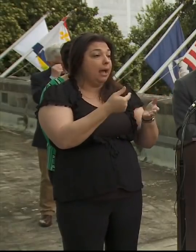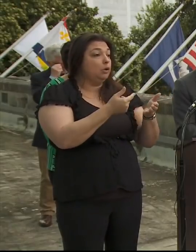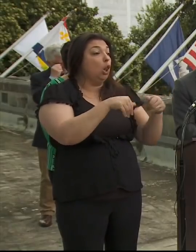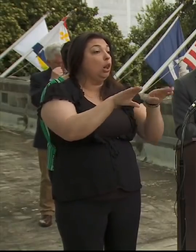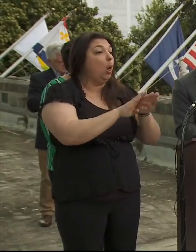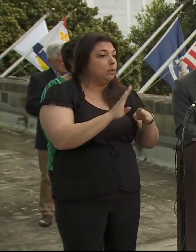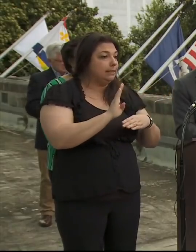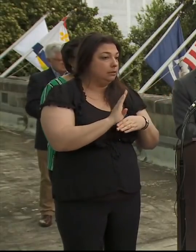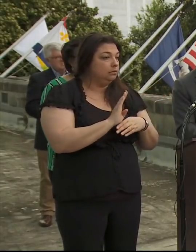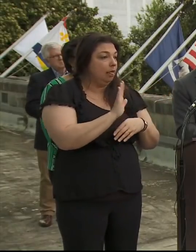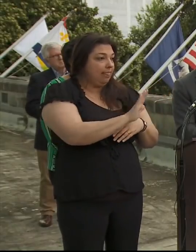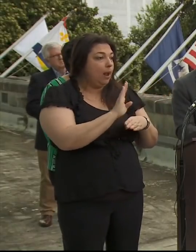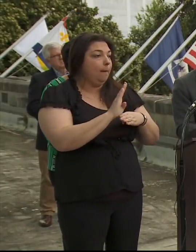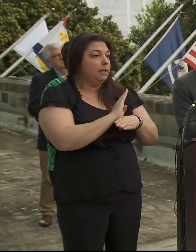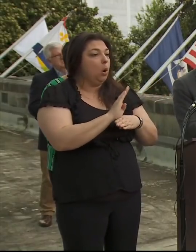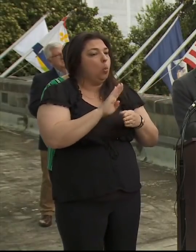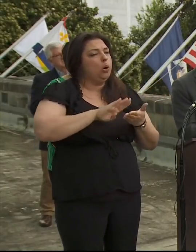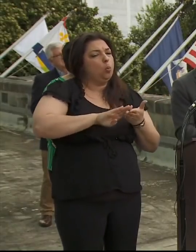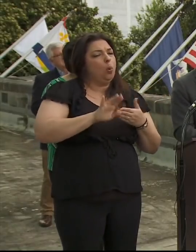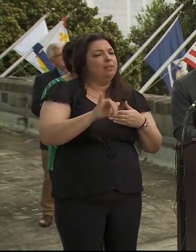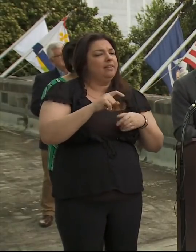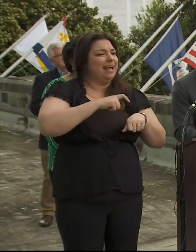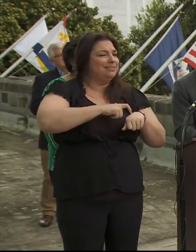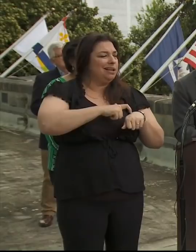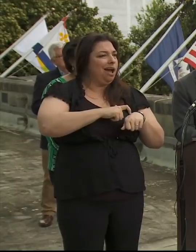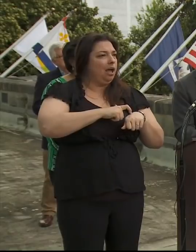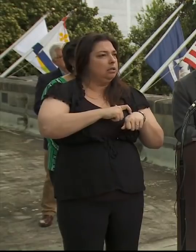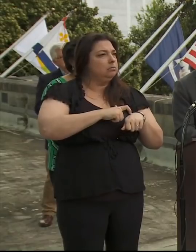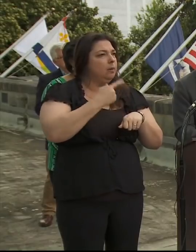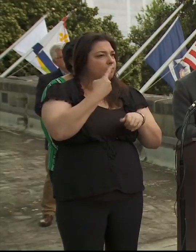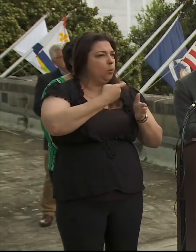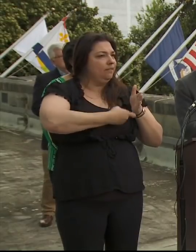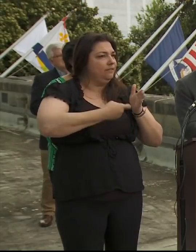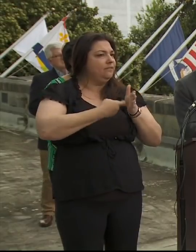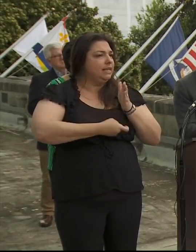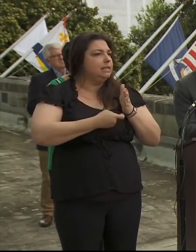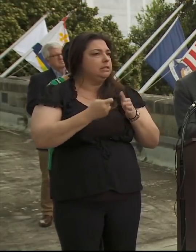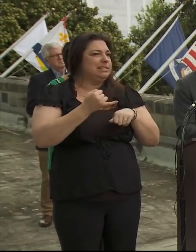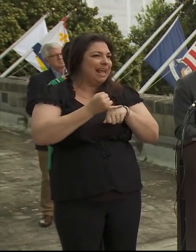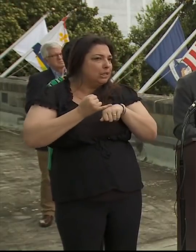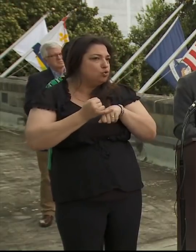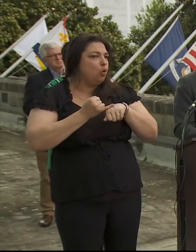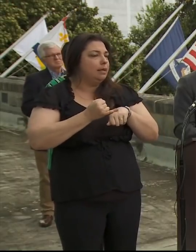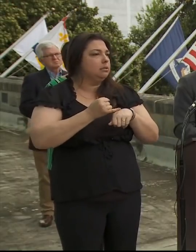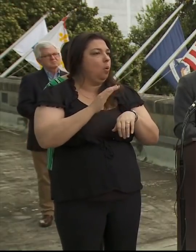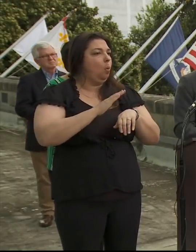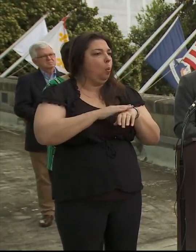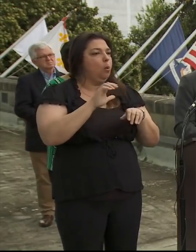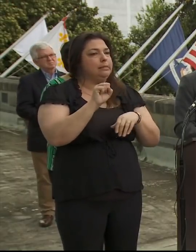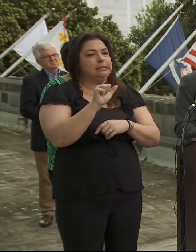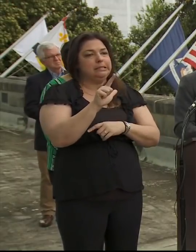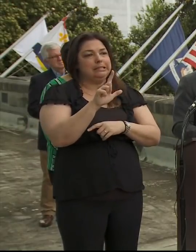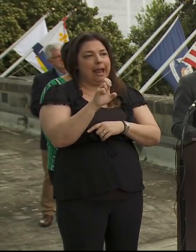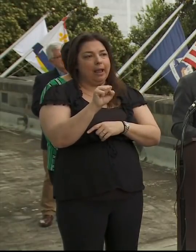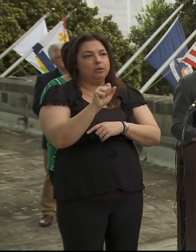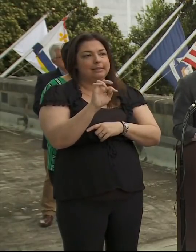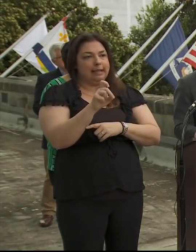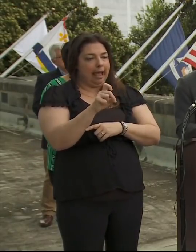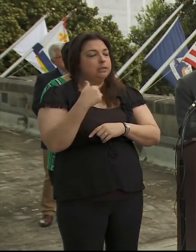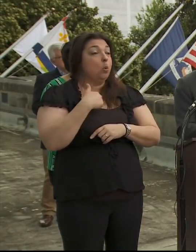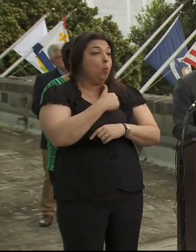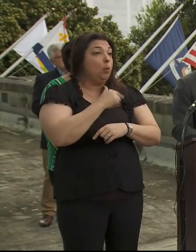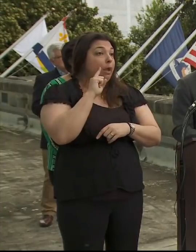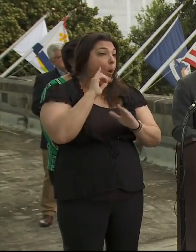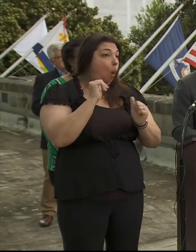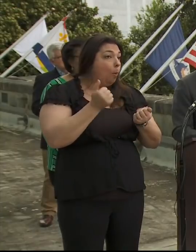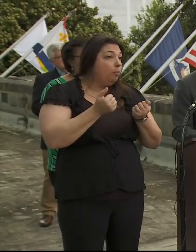their business, we are waiving that period of time for fees and late and interest on the sales tax remittance. We hope that will